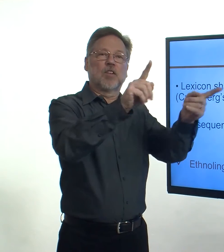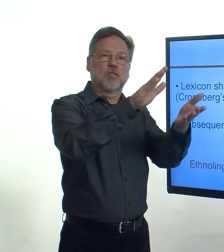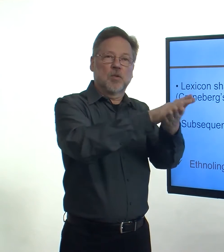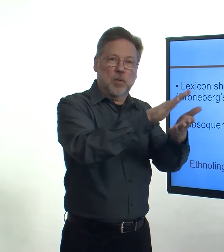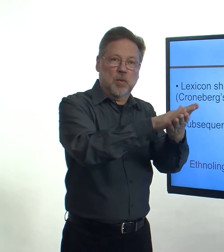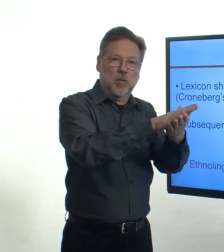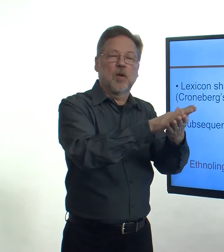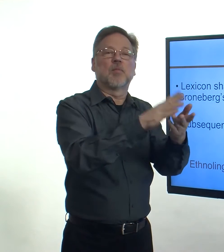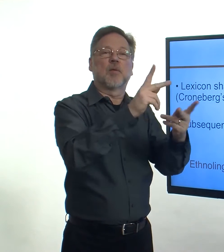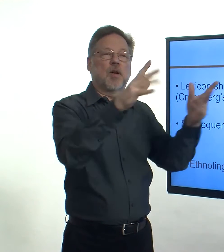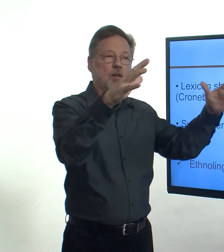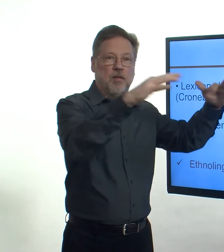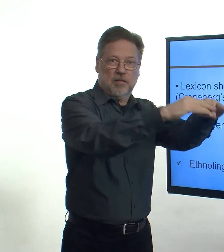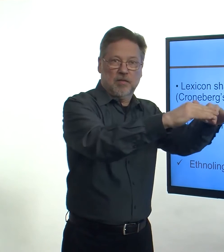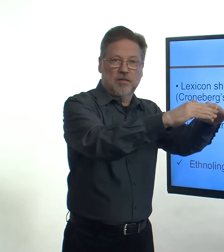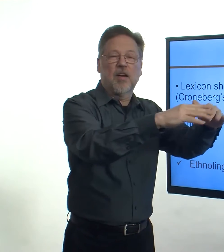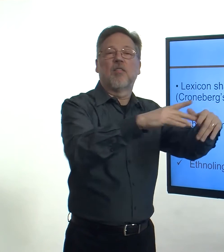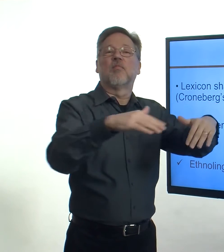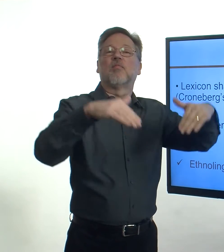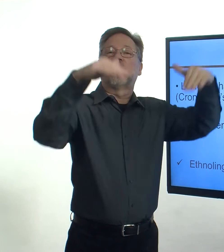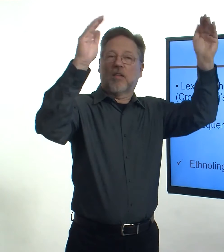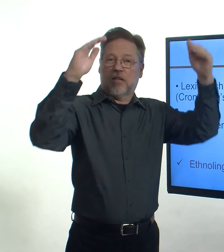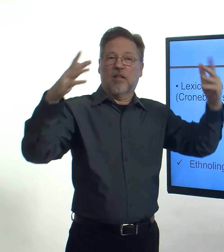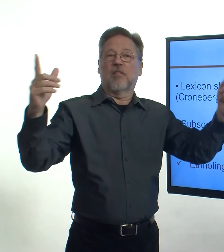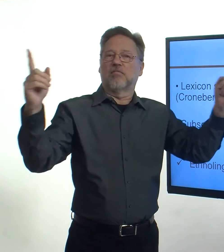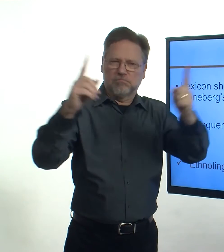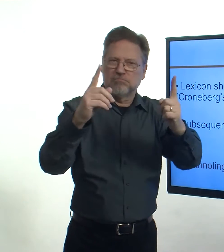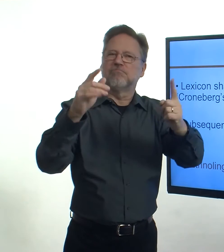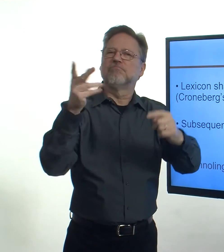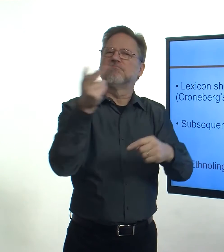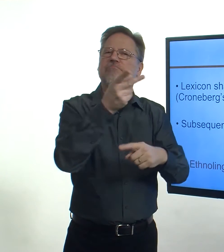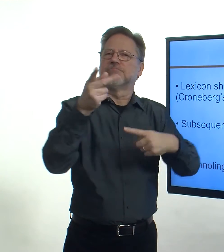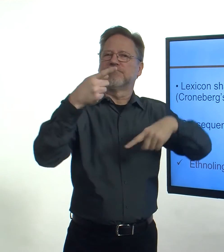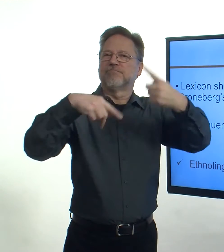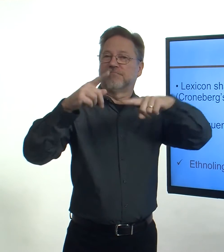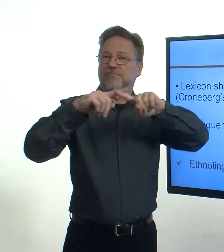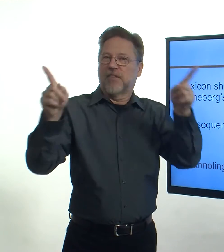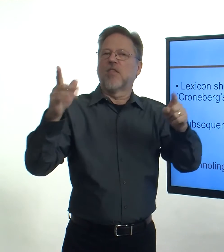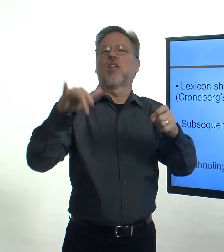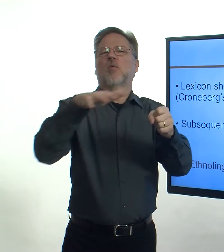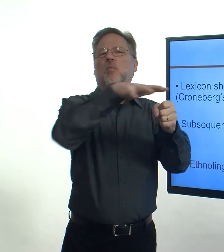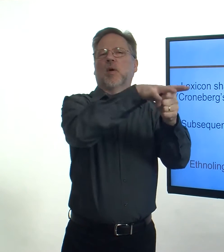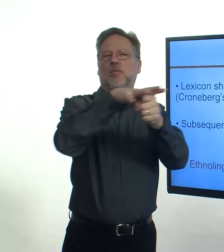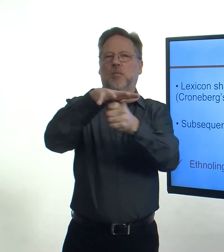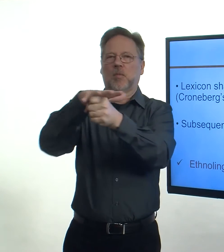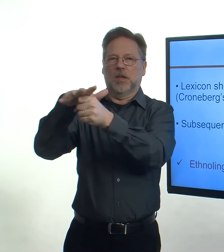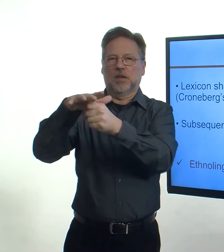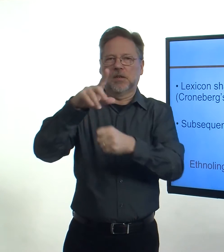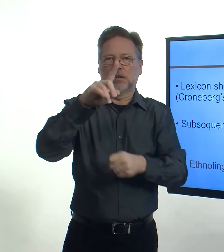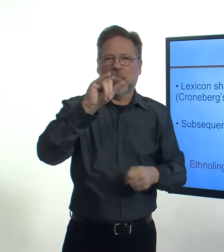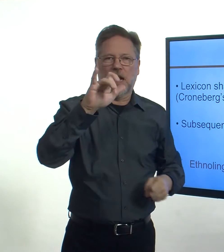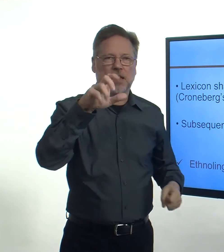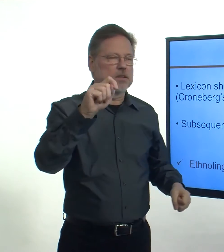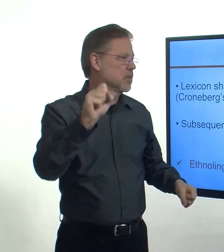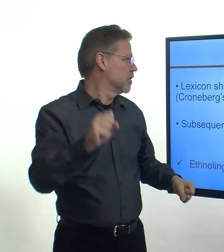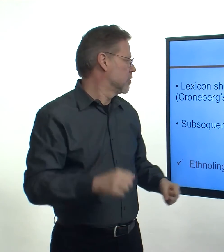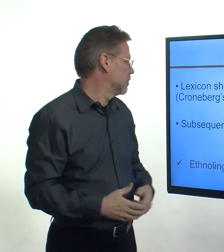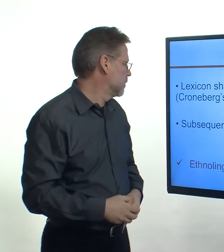each state has its own school, when students from these schools meet each other as adults, they find that they sign differently. These are